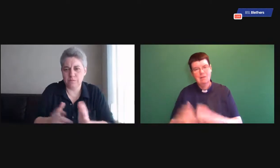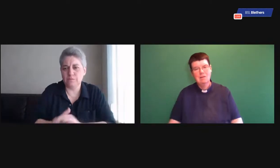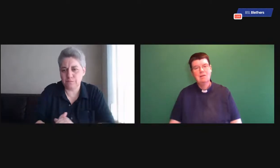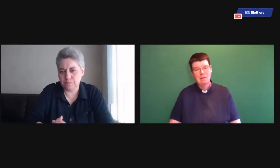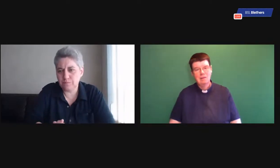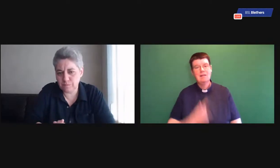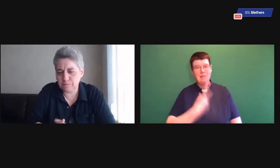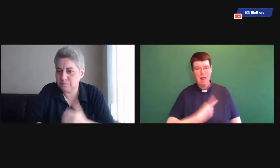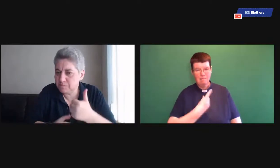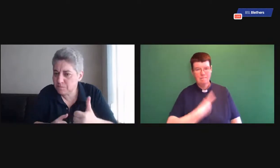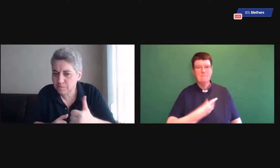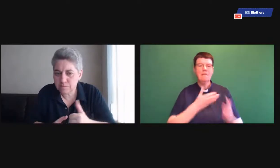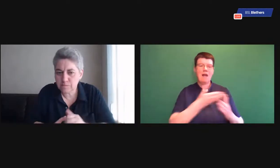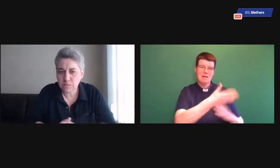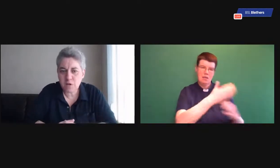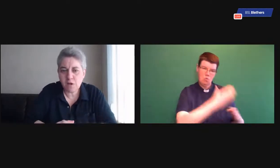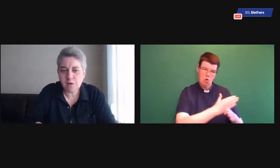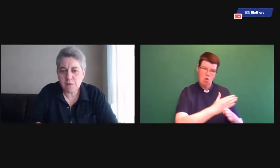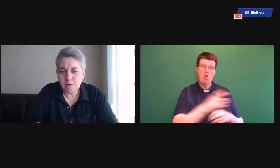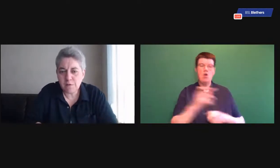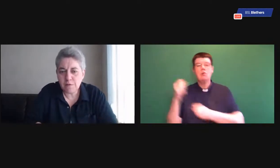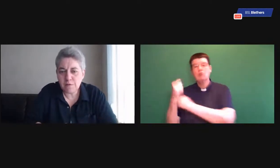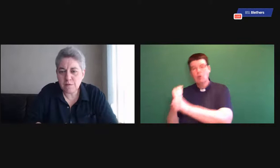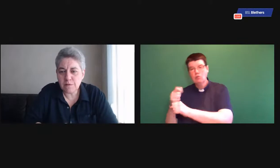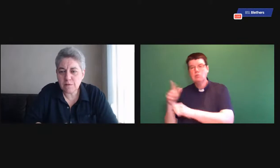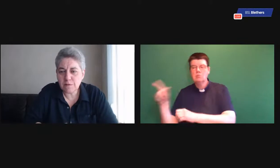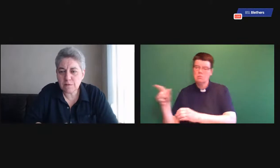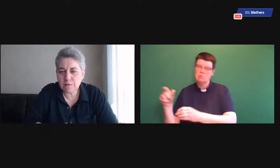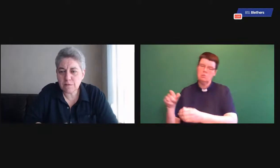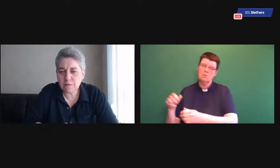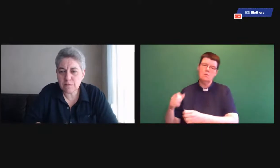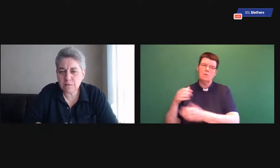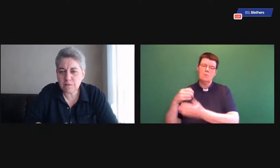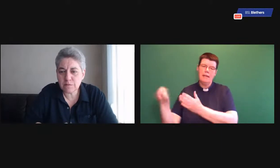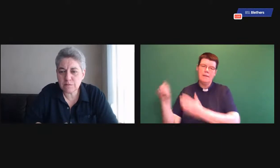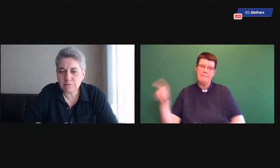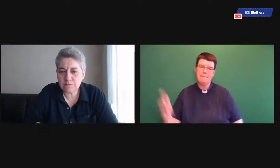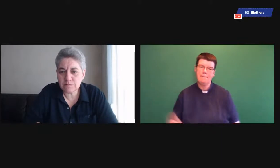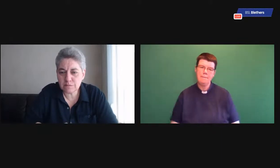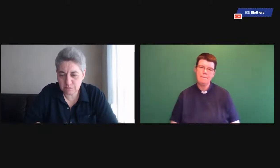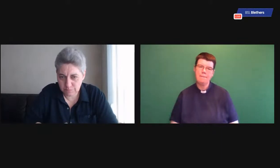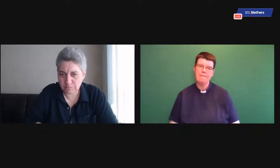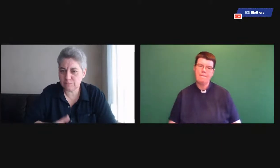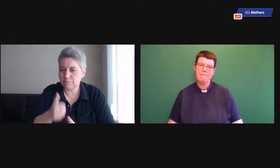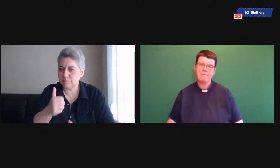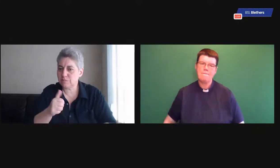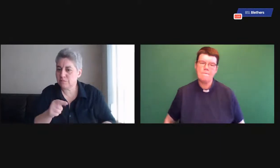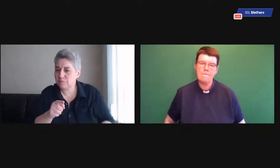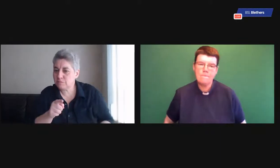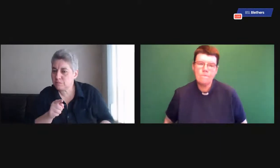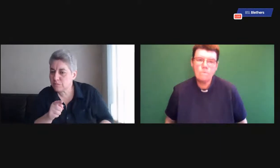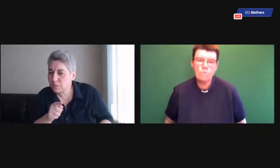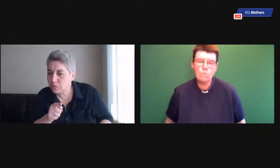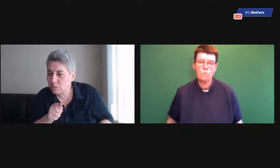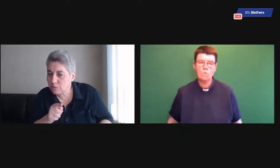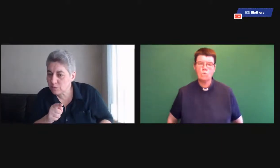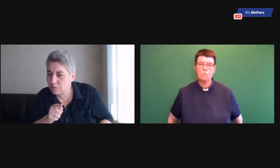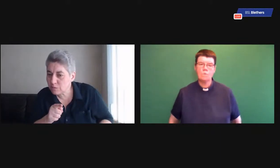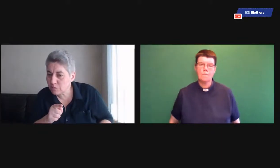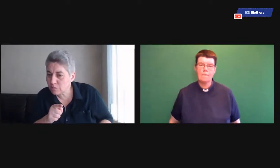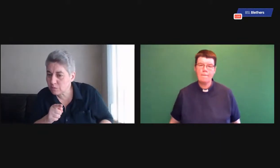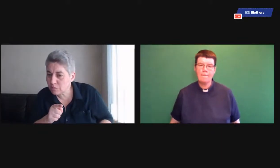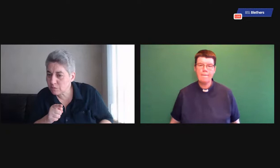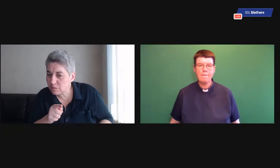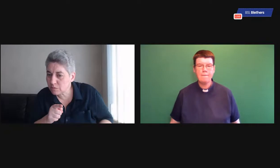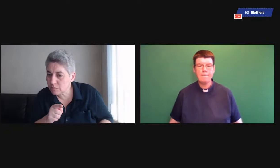work budget. So I use both. So when it's for something for me, personally benefiting me, then I use